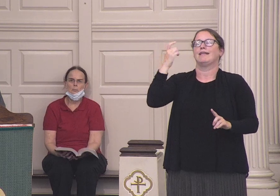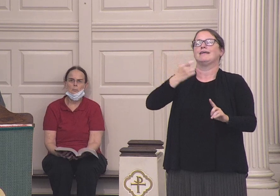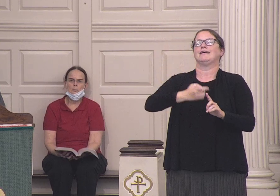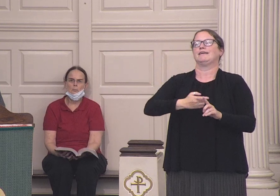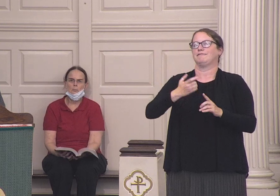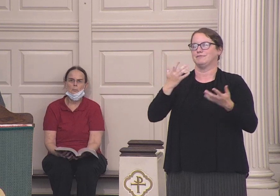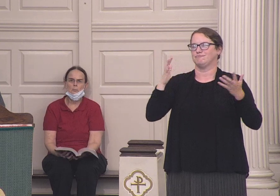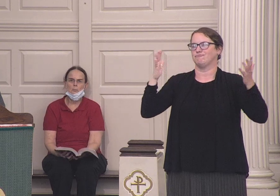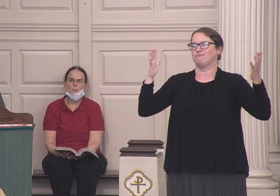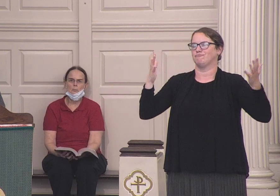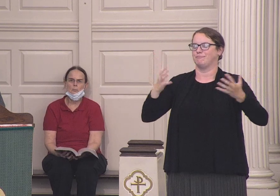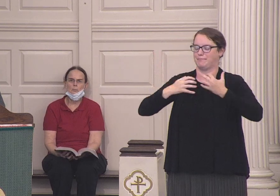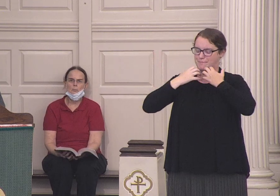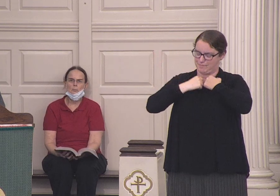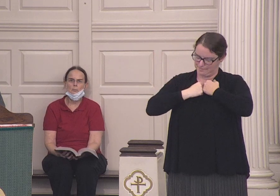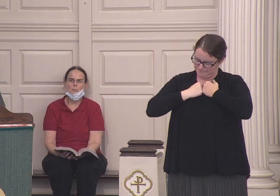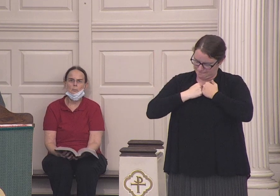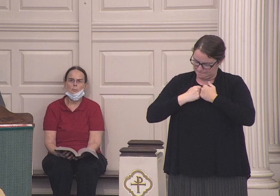Beloved.